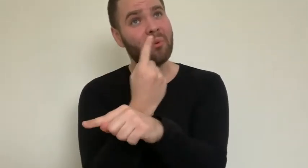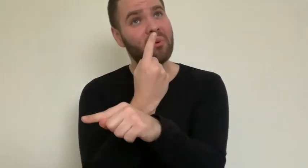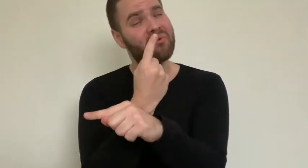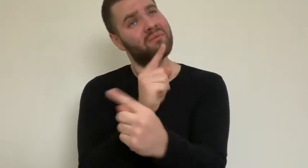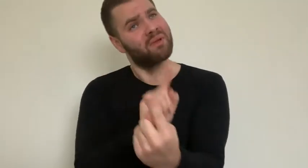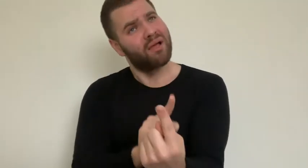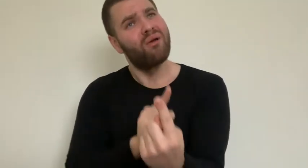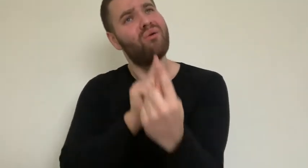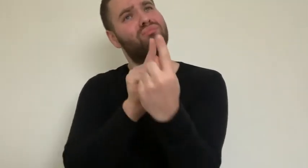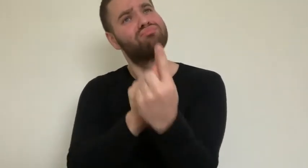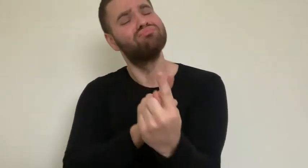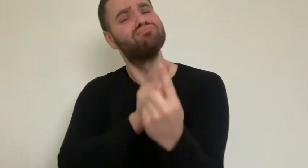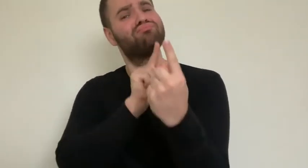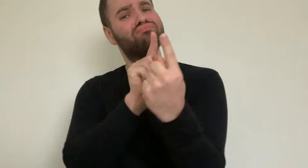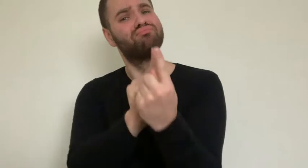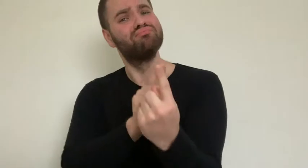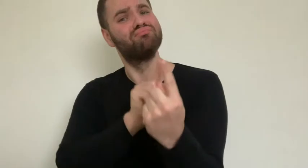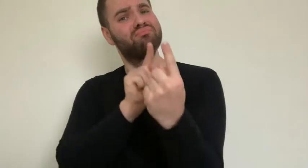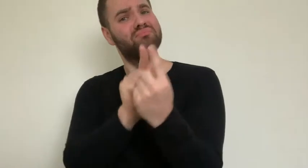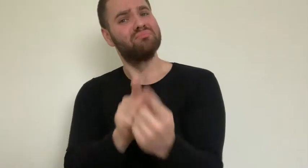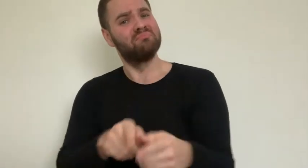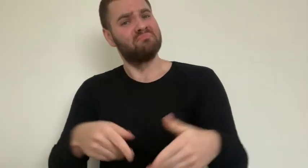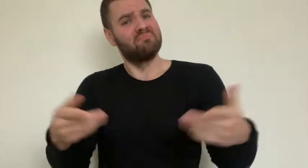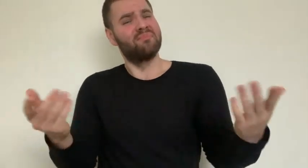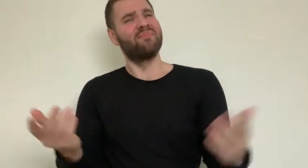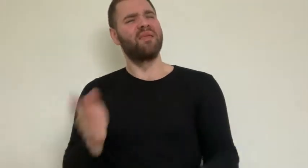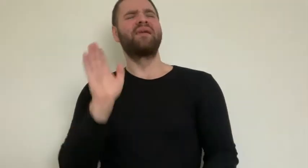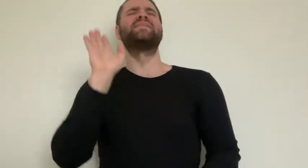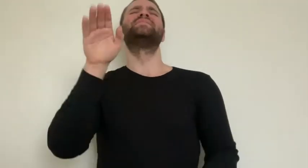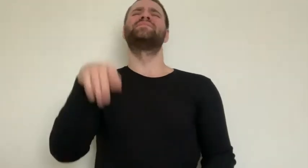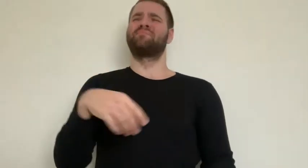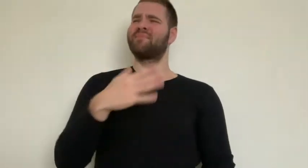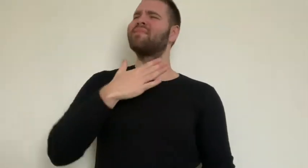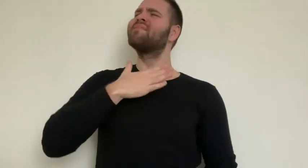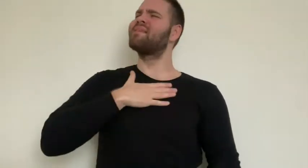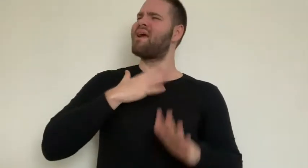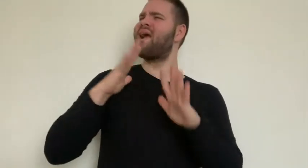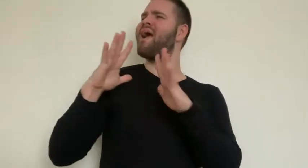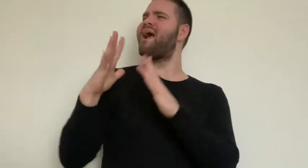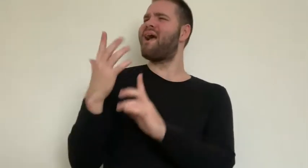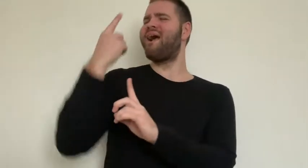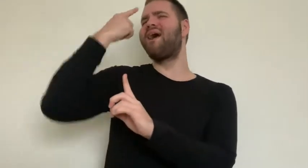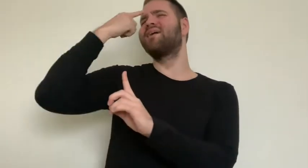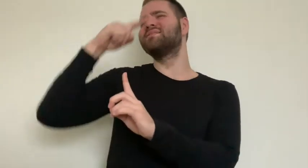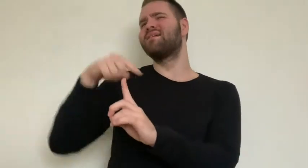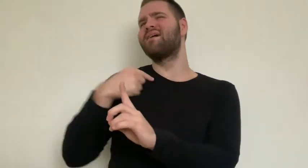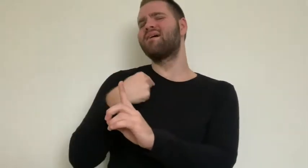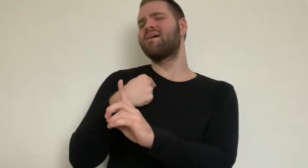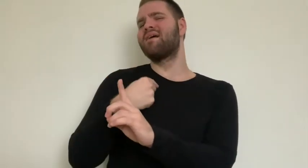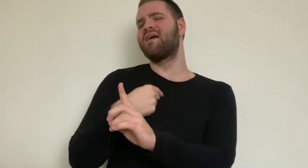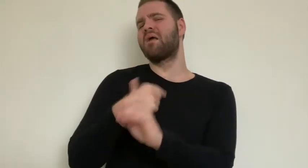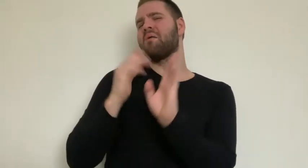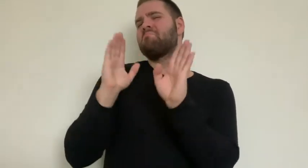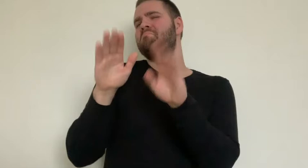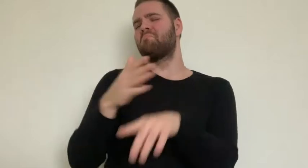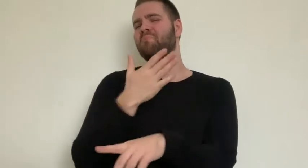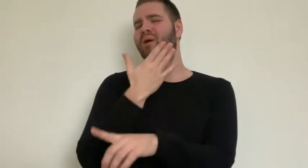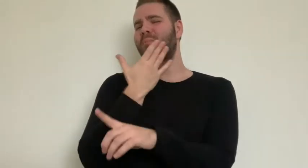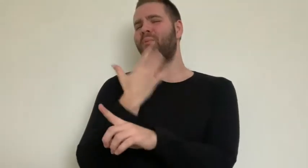a billion times? Well, I wish I knew, but it doesn't matter, 'cause